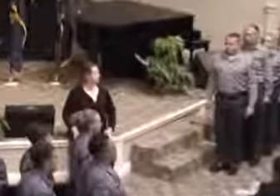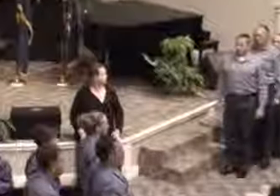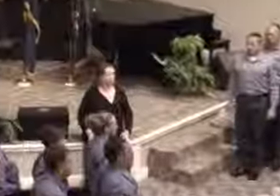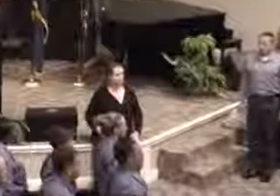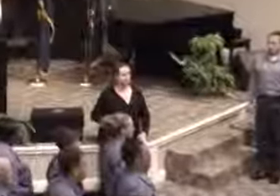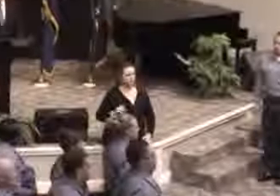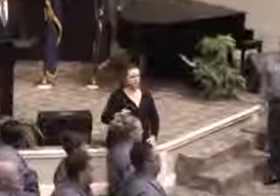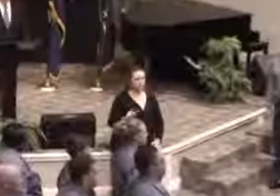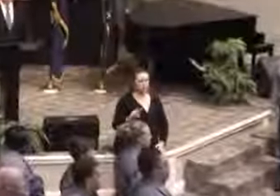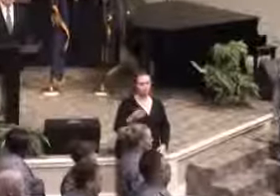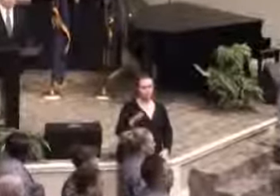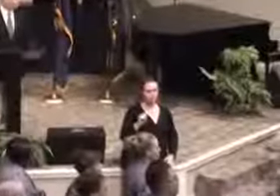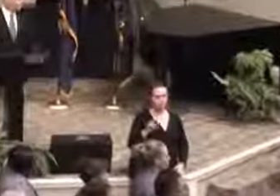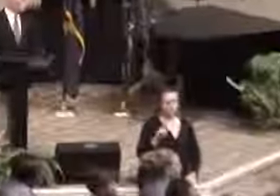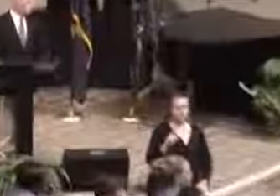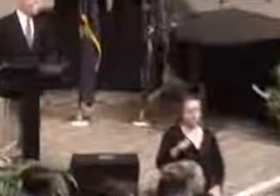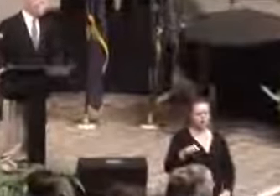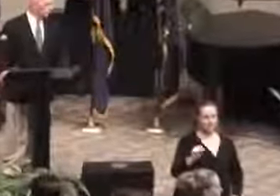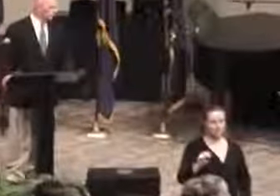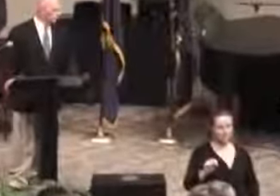Josh Bartlett.